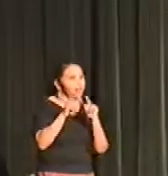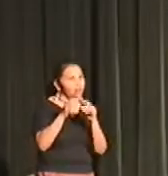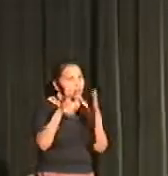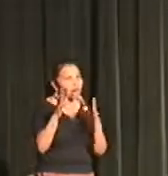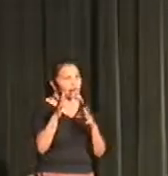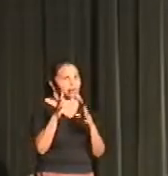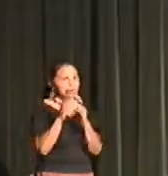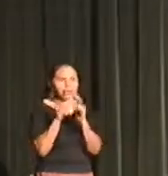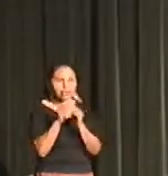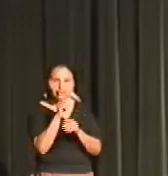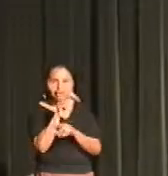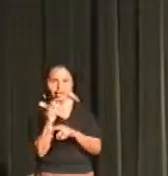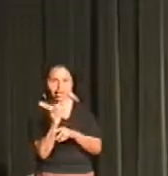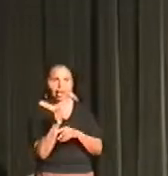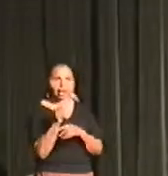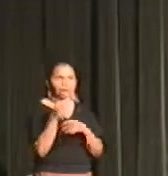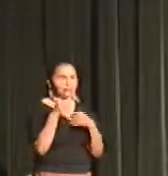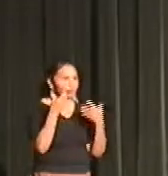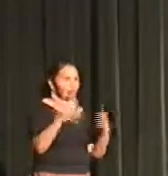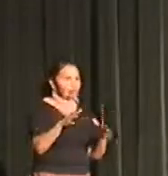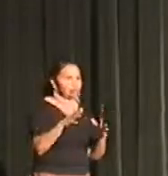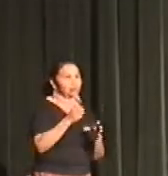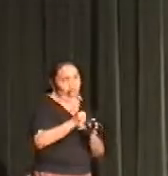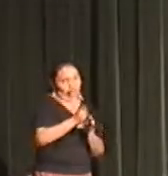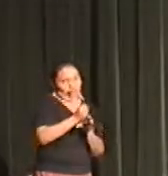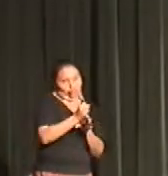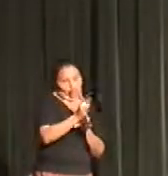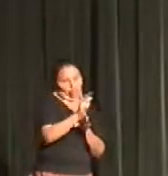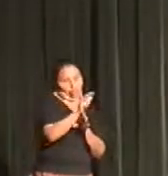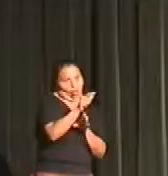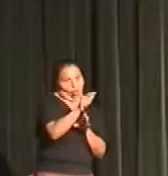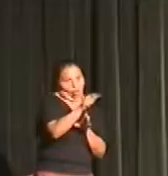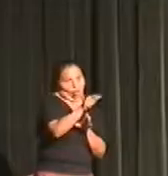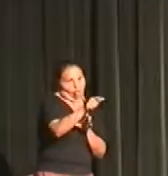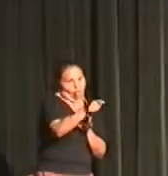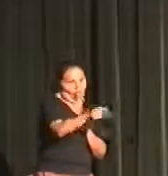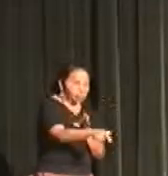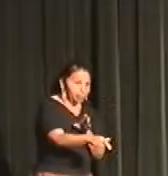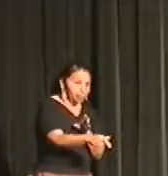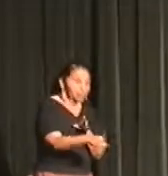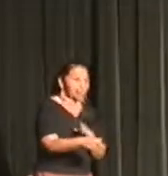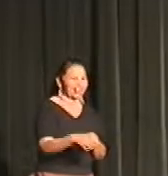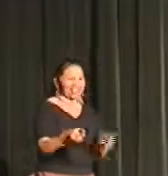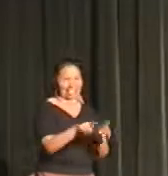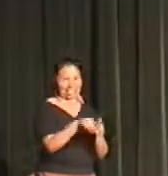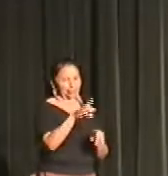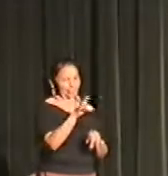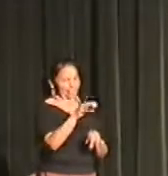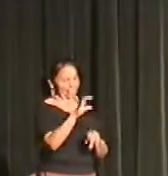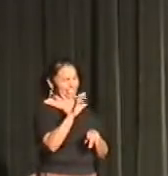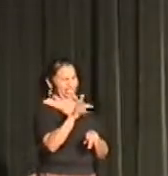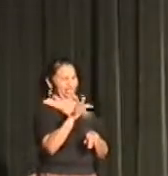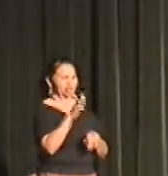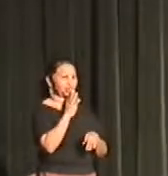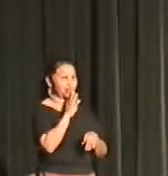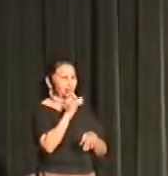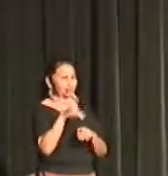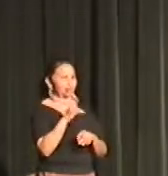Anonymous. And after I'd been sober for a while, sort of like I think what Dick was sharing about, I had once been able to read. I mean, I